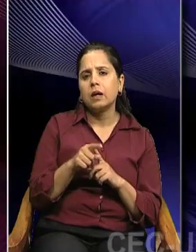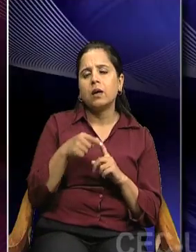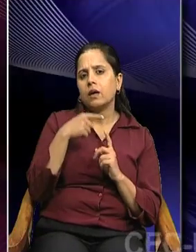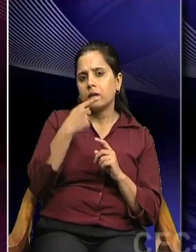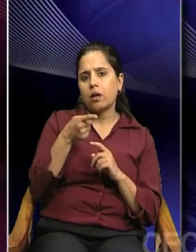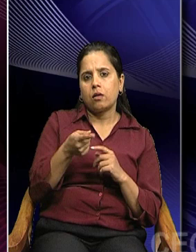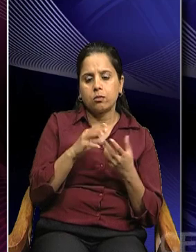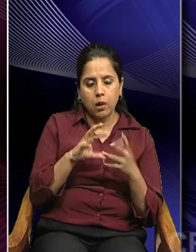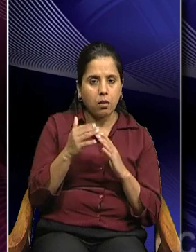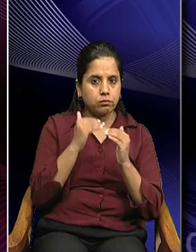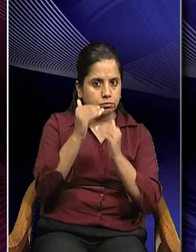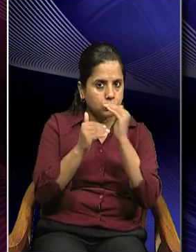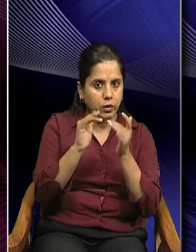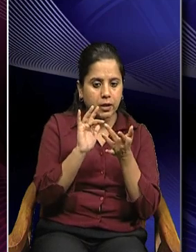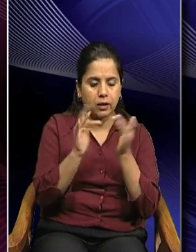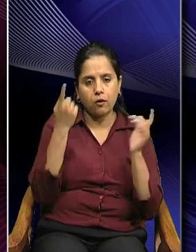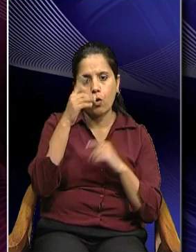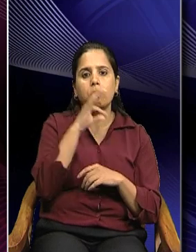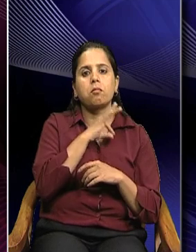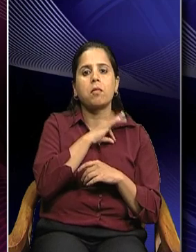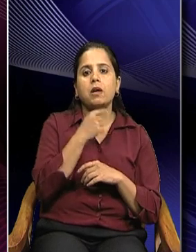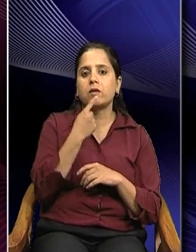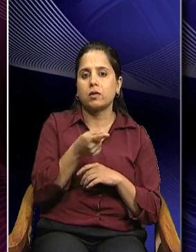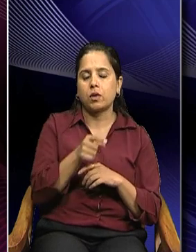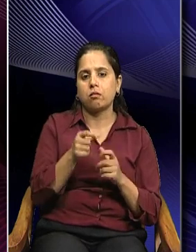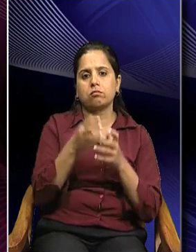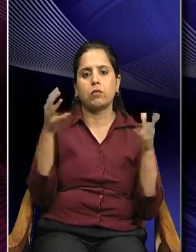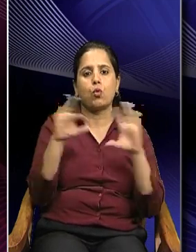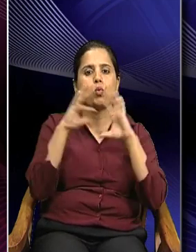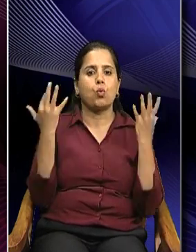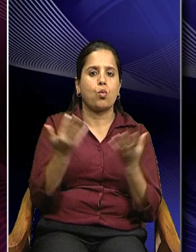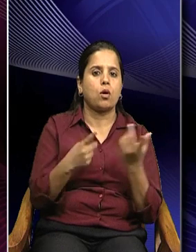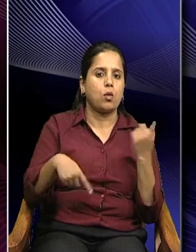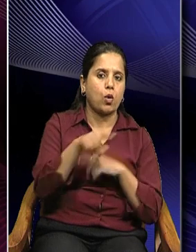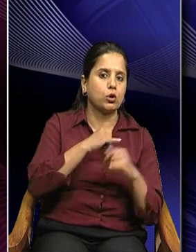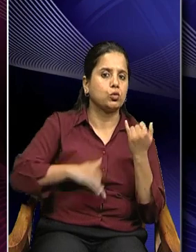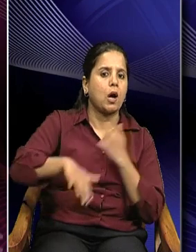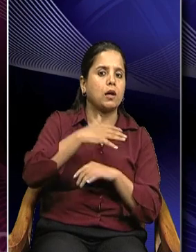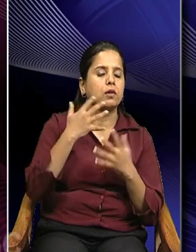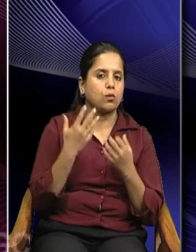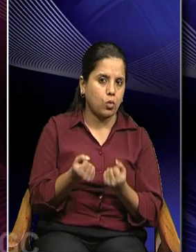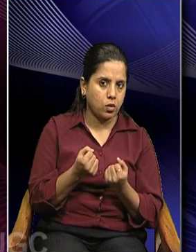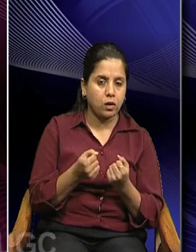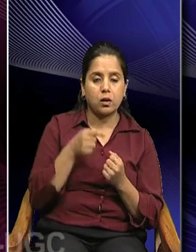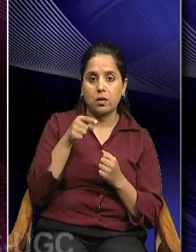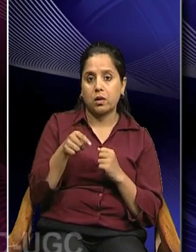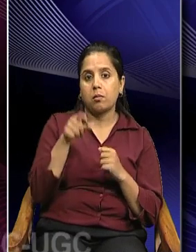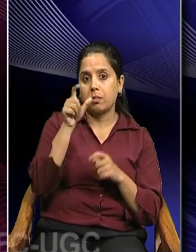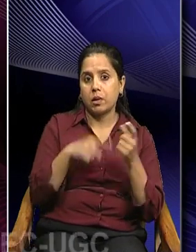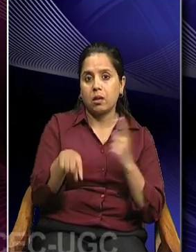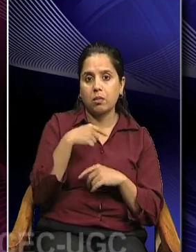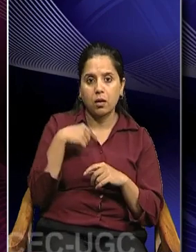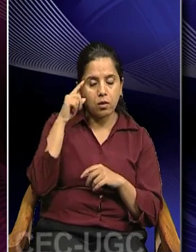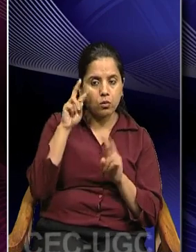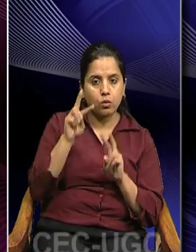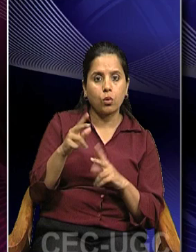and developing the internet for the benefit of the larger world, for the entire society. So, these netizens are considered to be